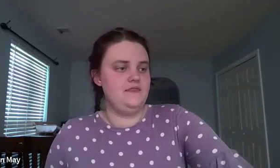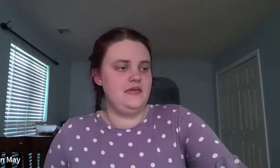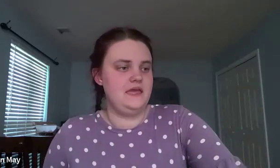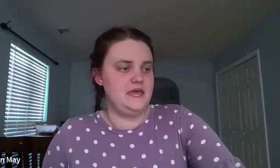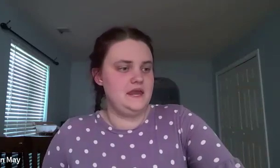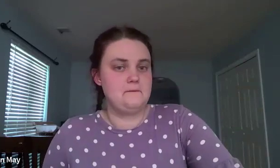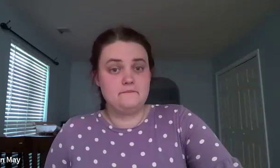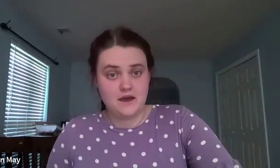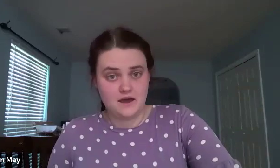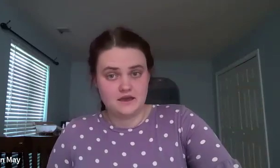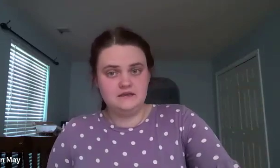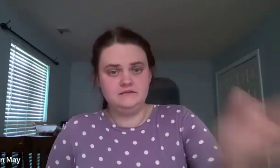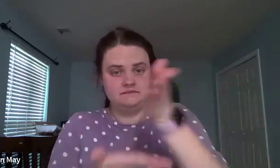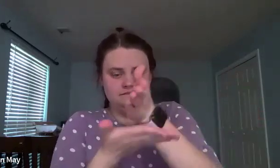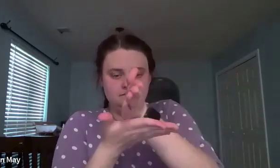And then pie.